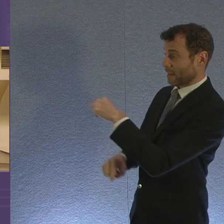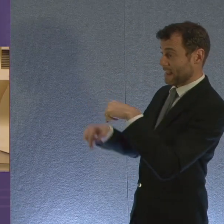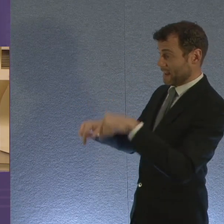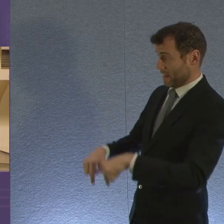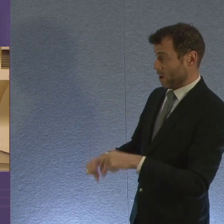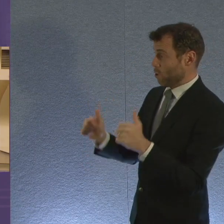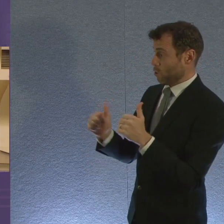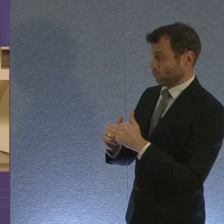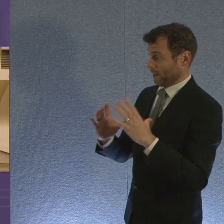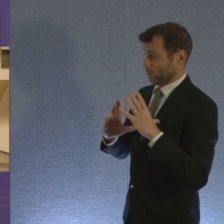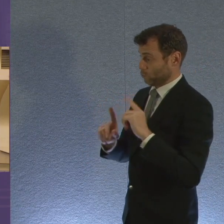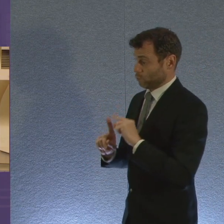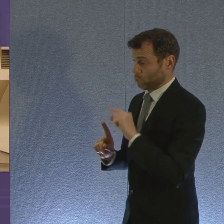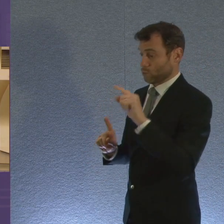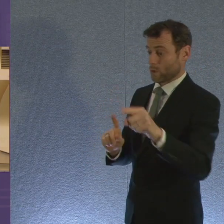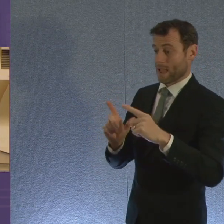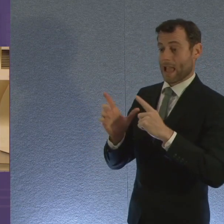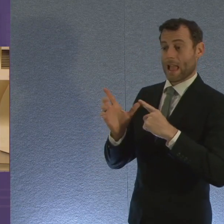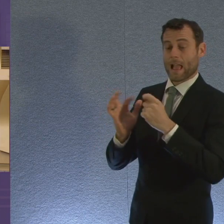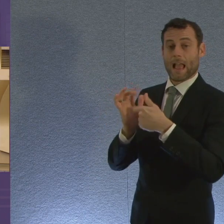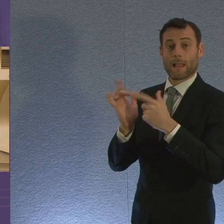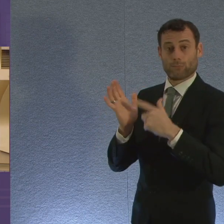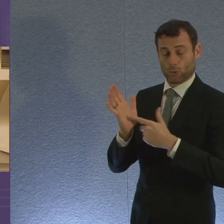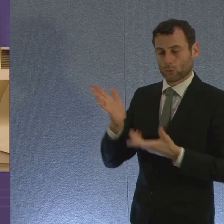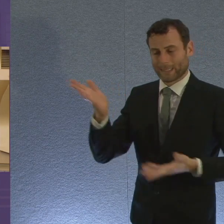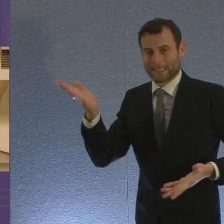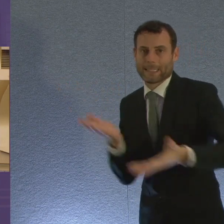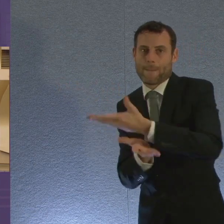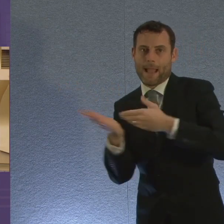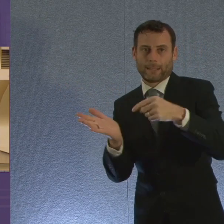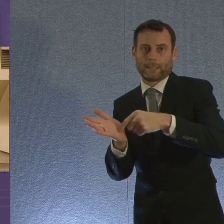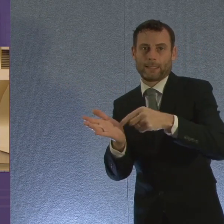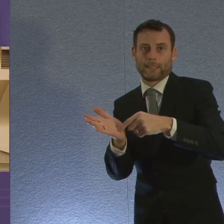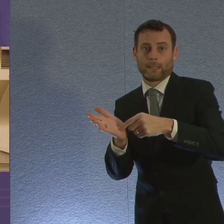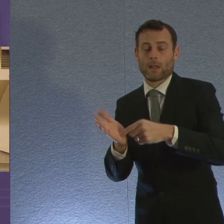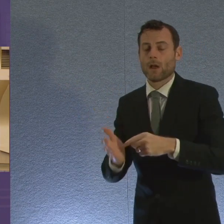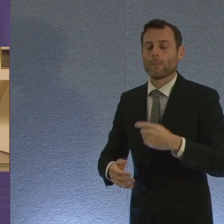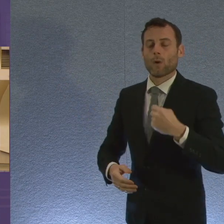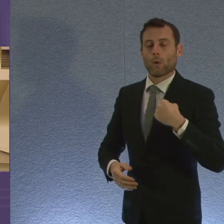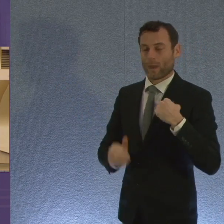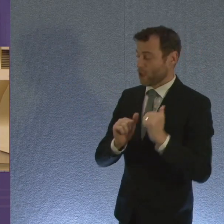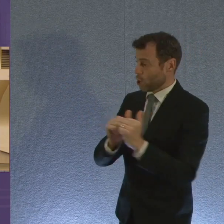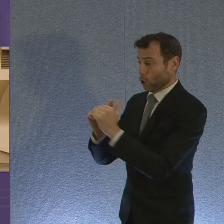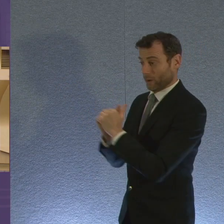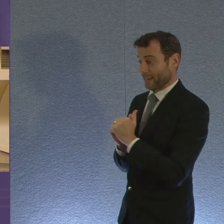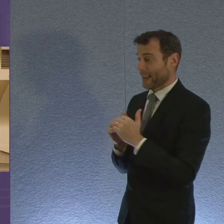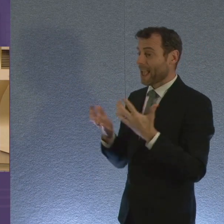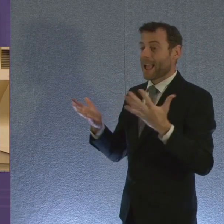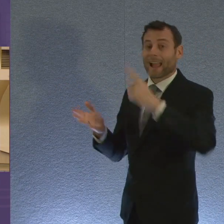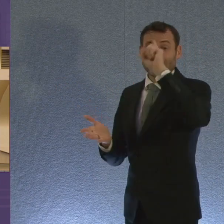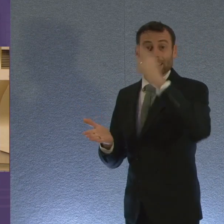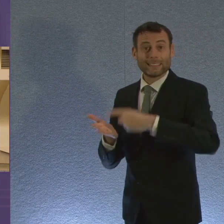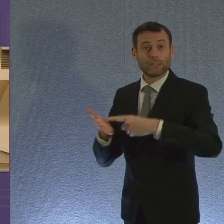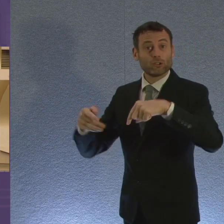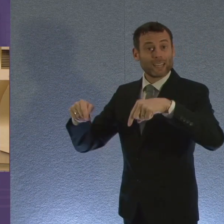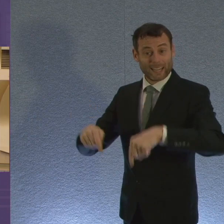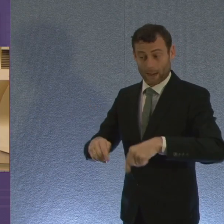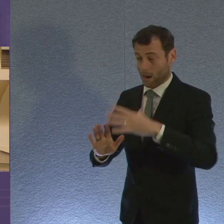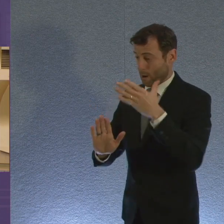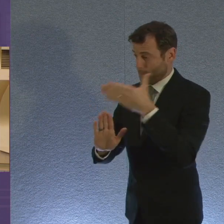this incredibly difficult time. Whatever measure brought forward, let me reiterate, will be temporary. What is being proposed will simply